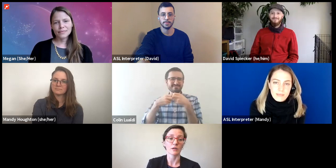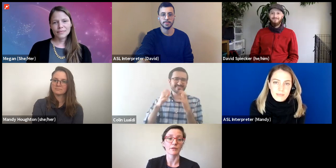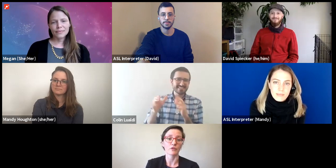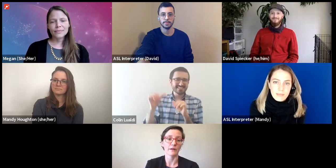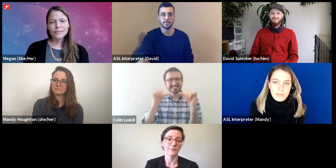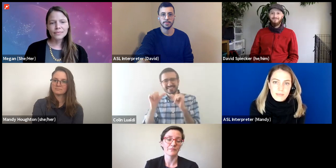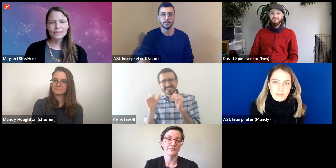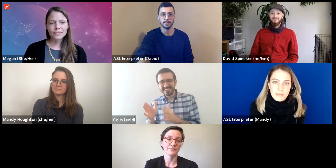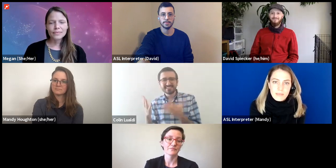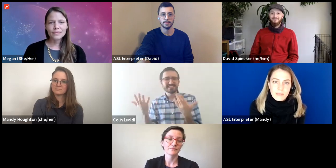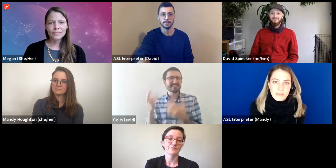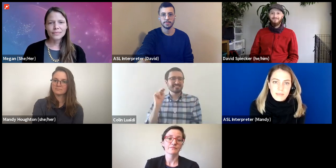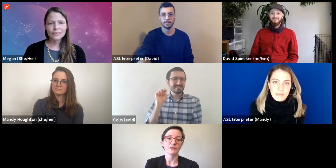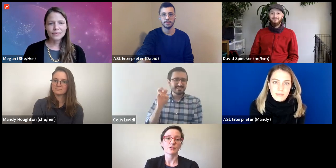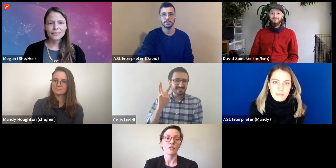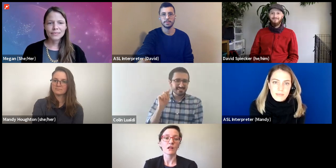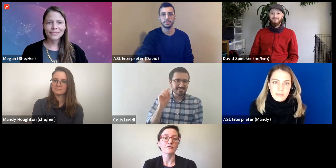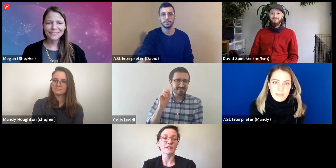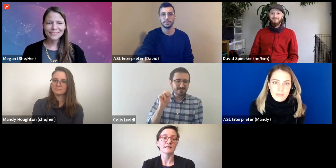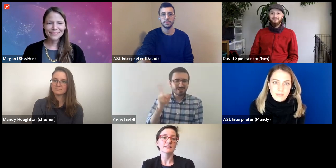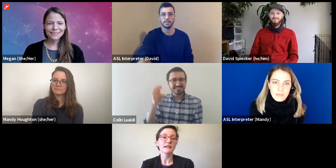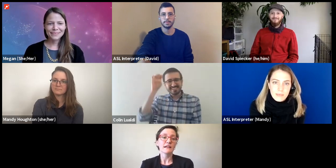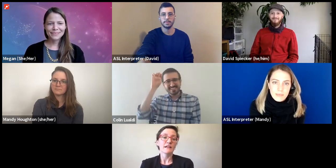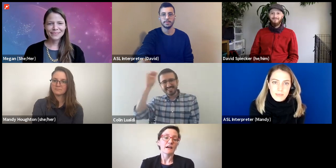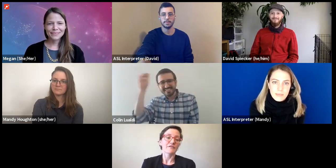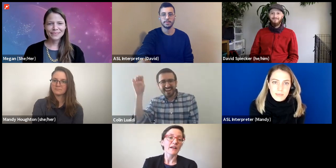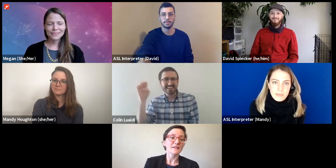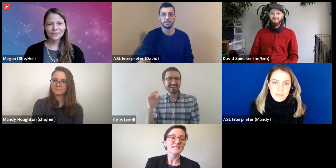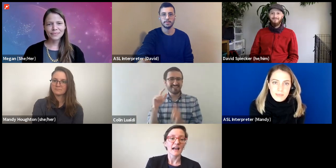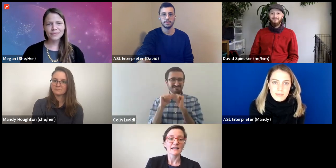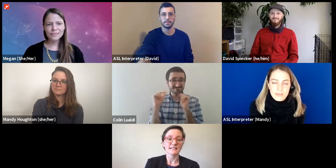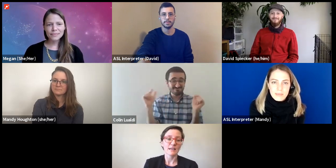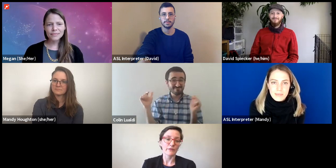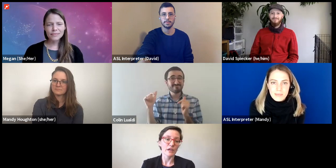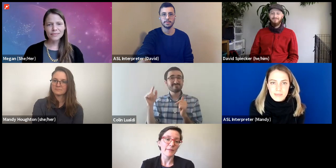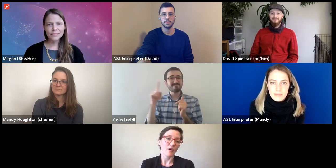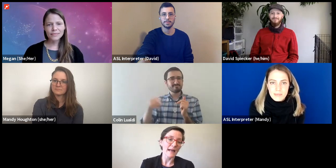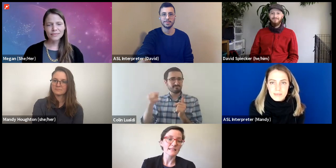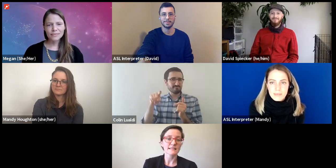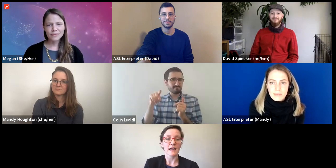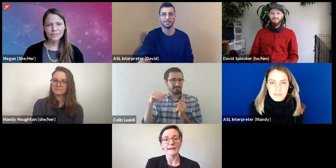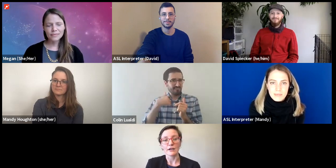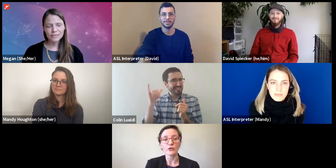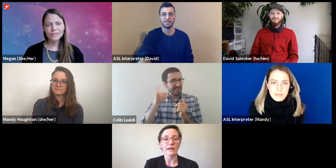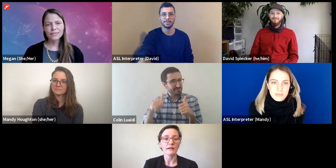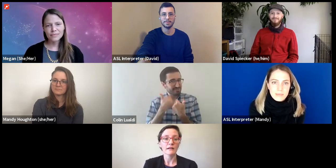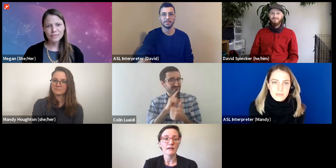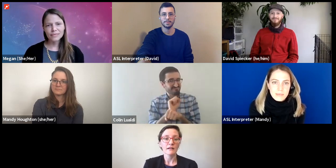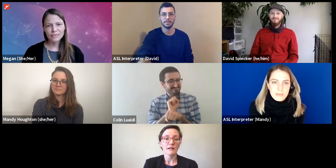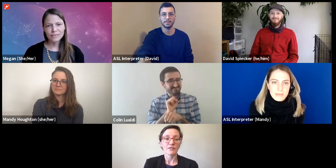way that I couldn't before. All of these famous scientists that we read about, Einstein and